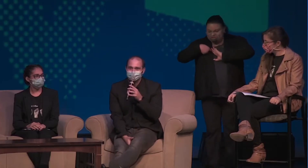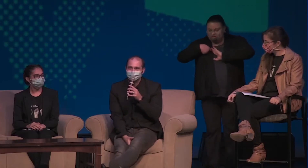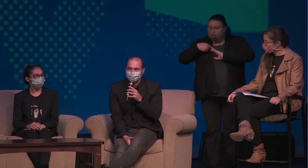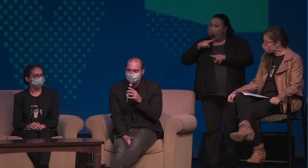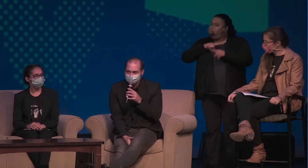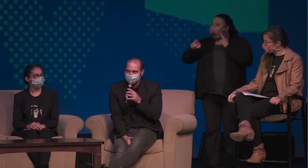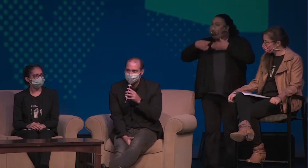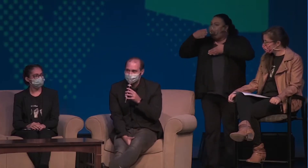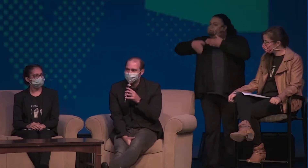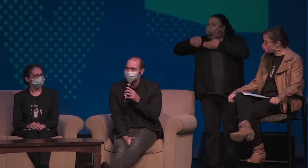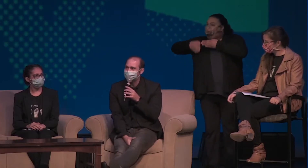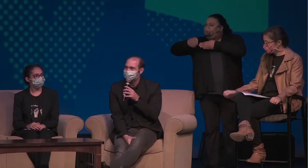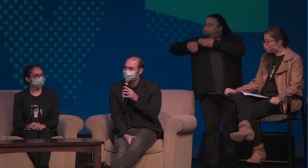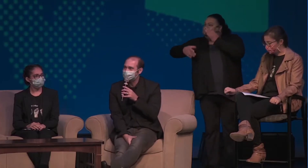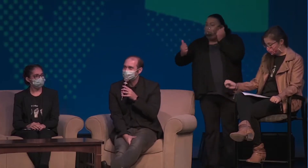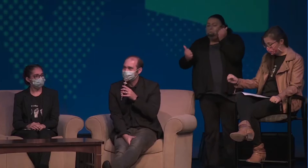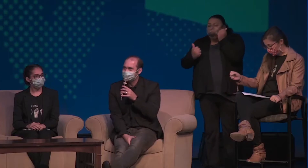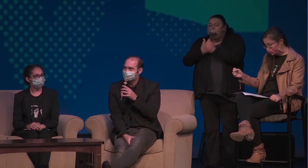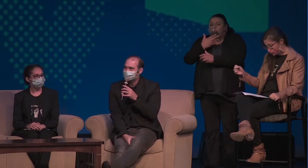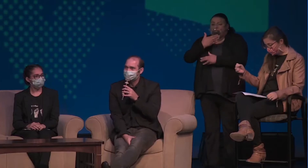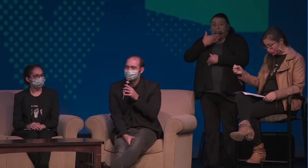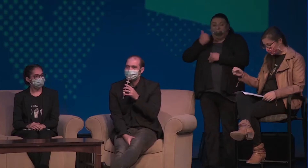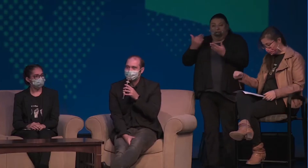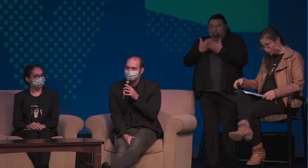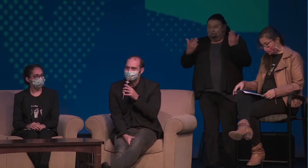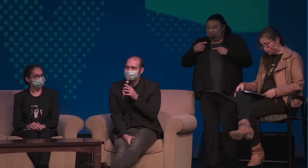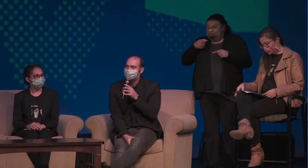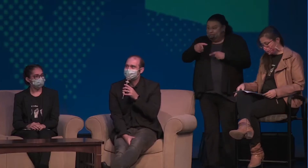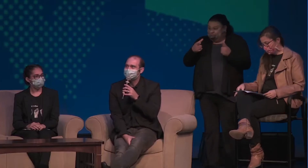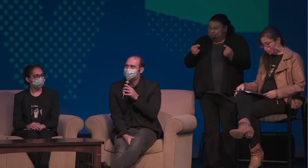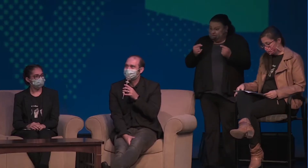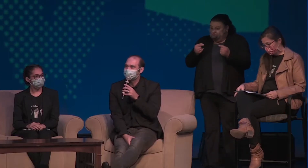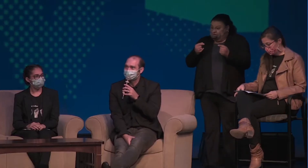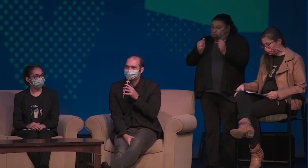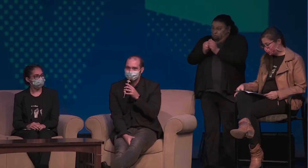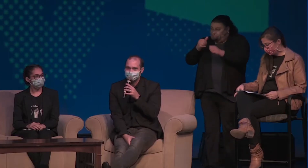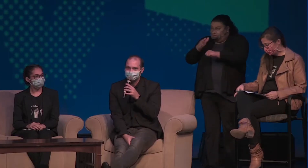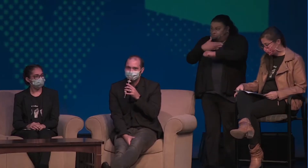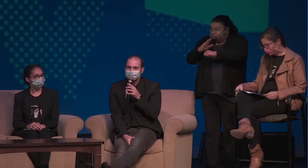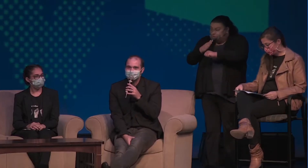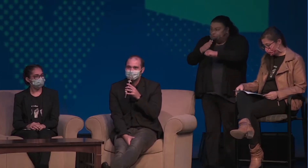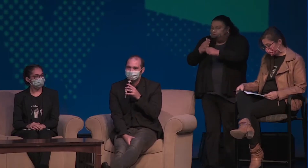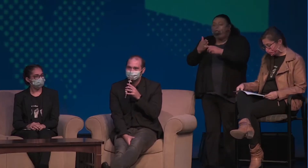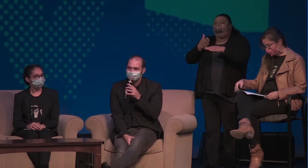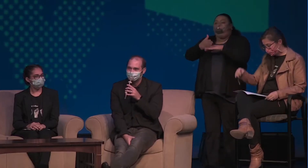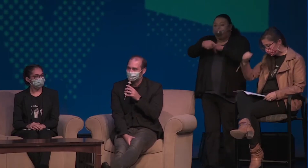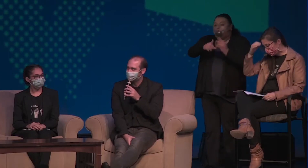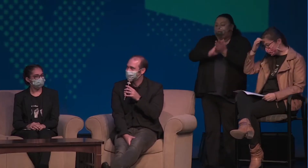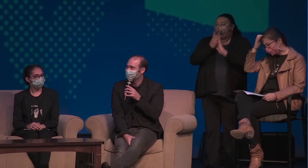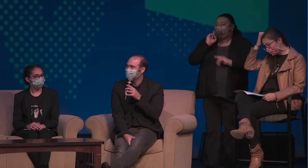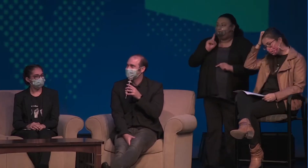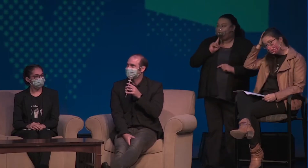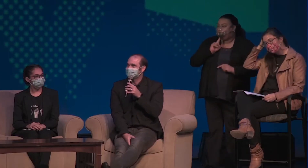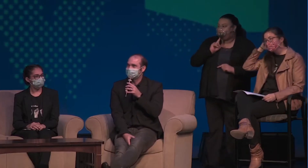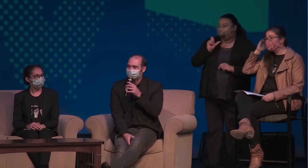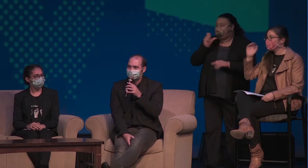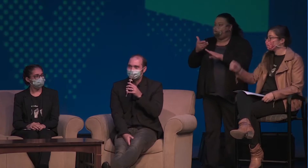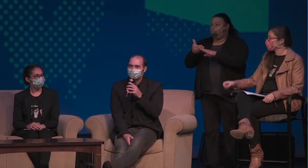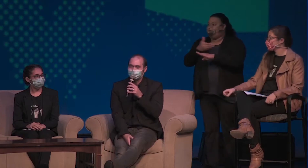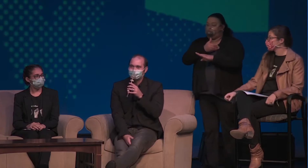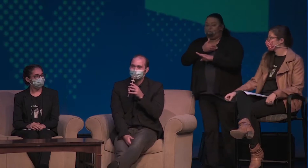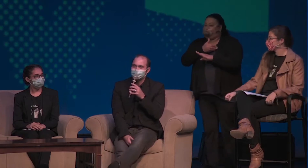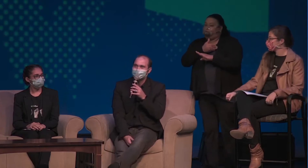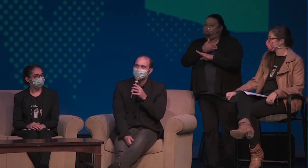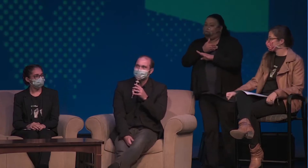most of the best things he did with music were after he became deaf, not before.